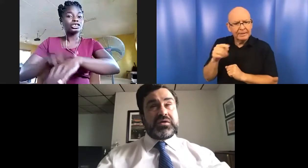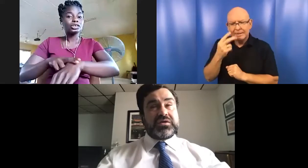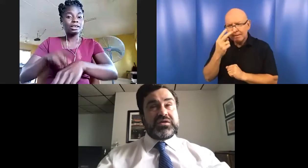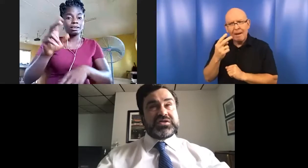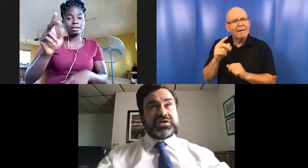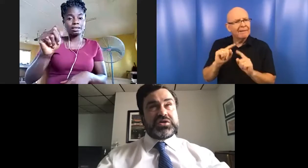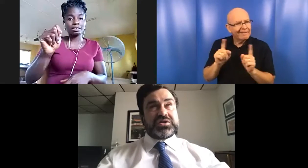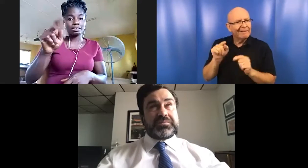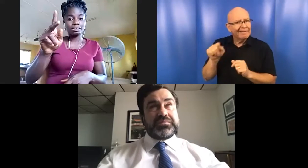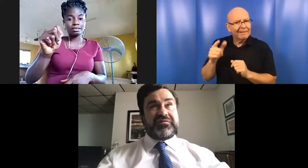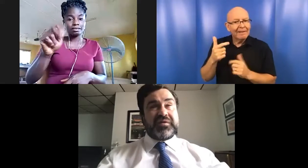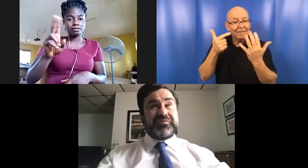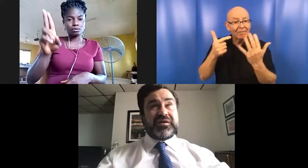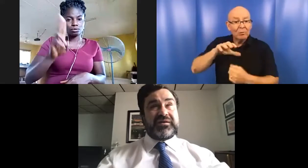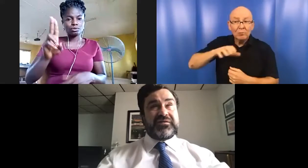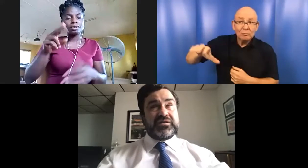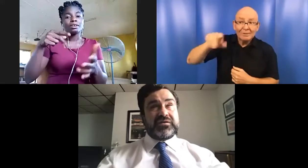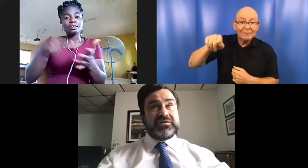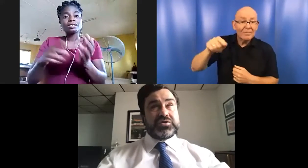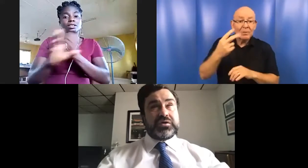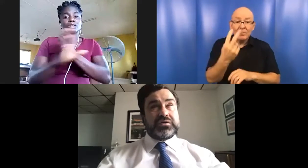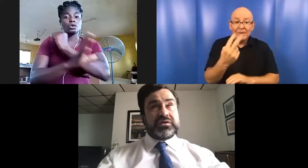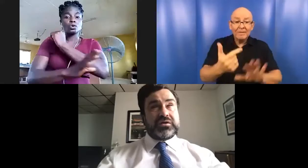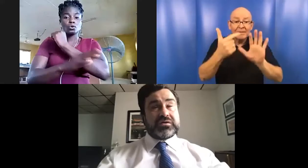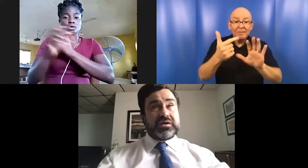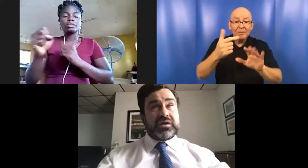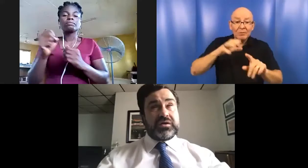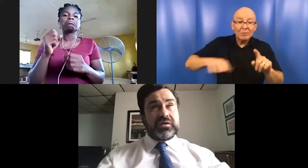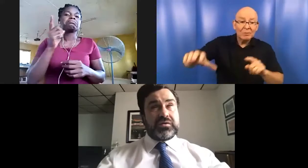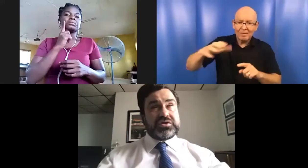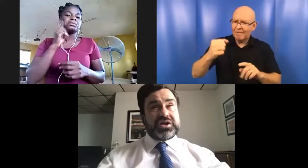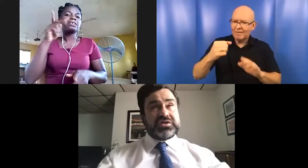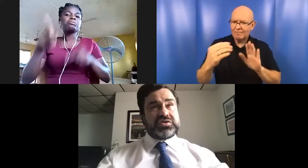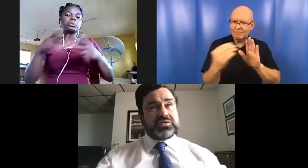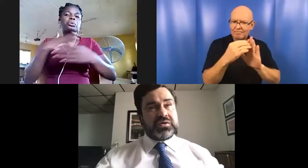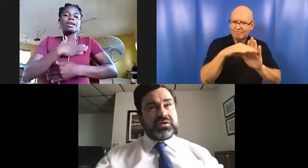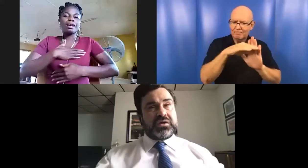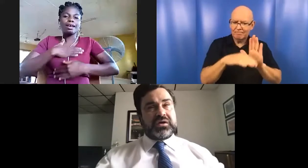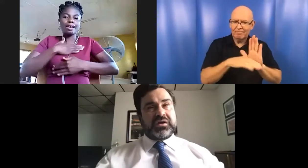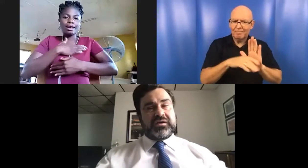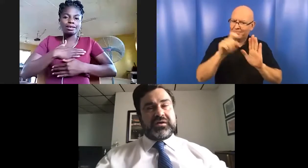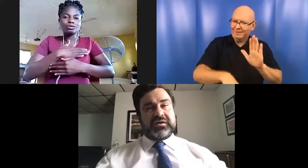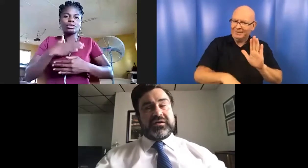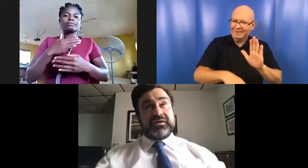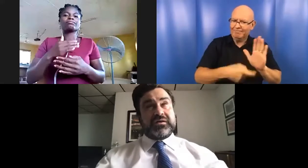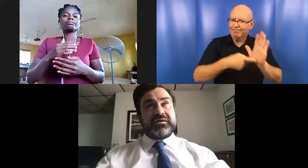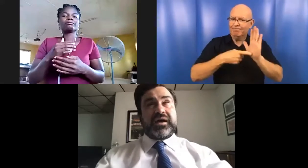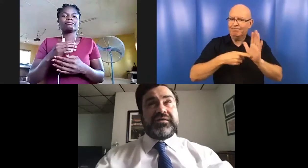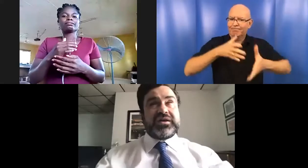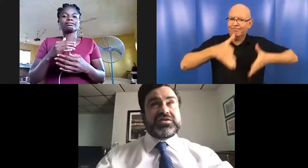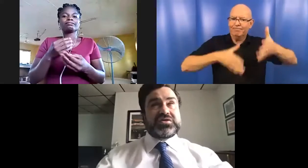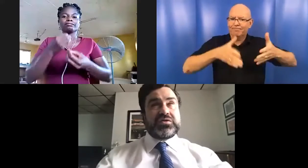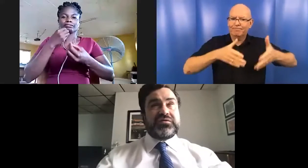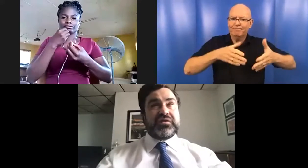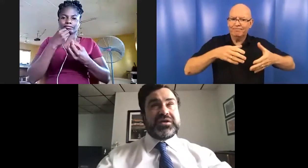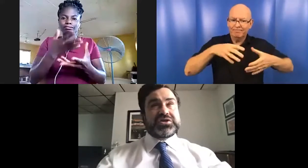So in these countries, deaf people have enjoyed, a chance to uh, have